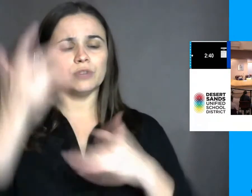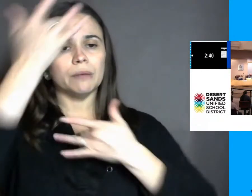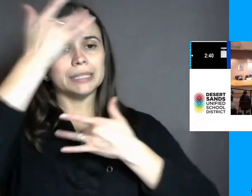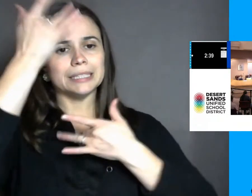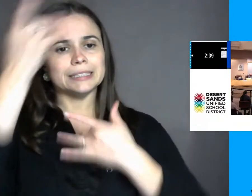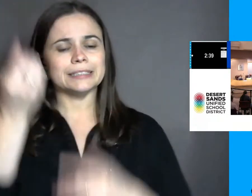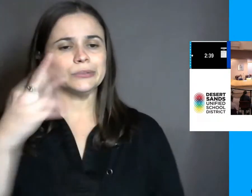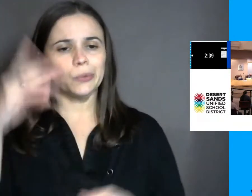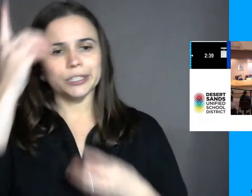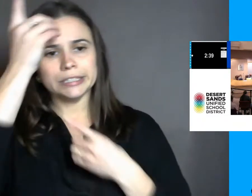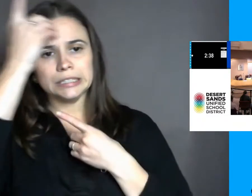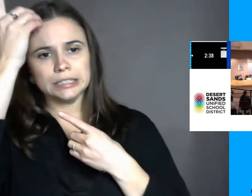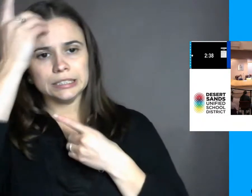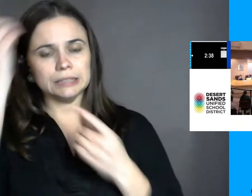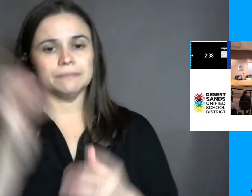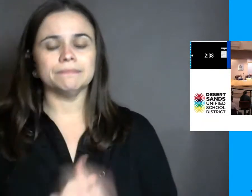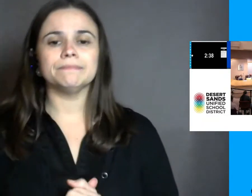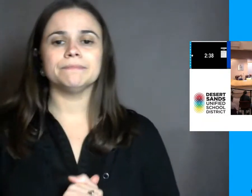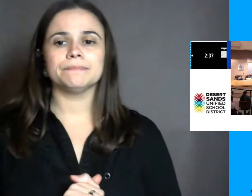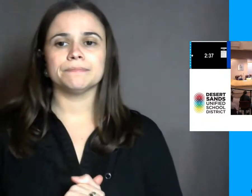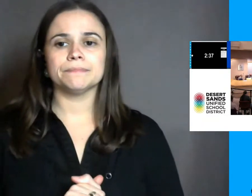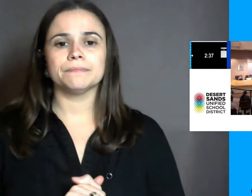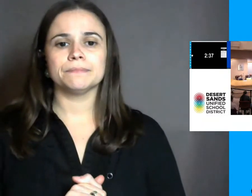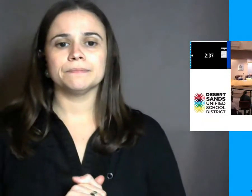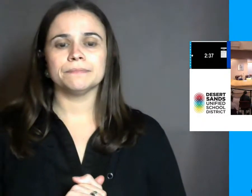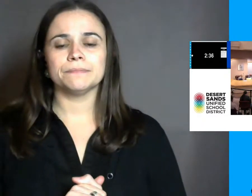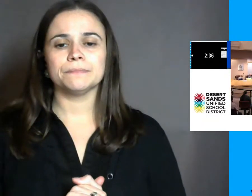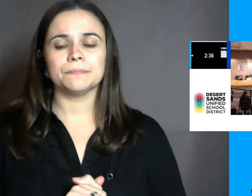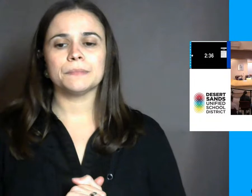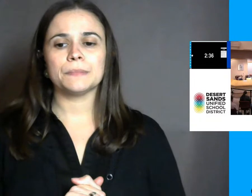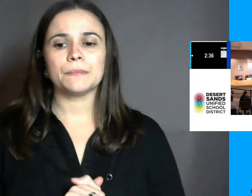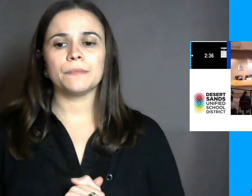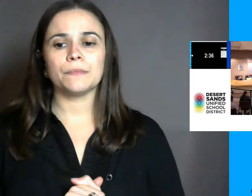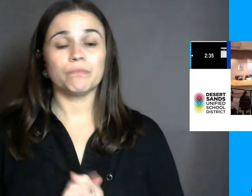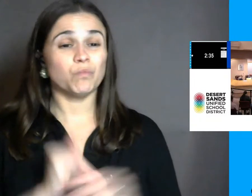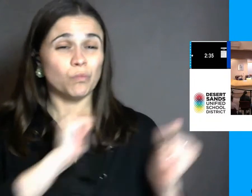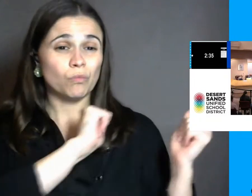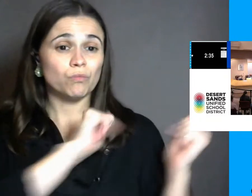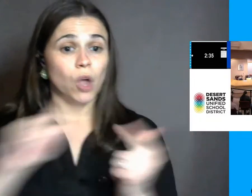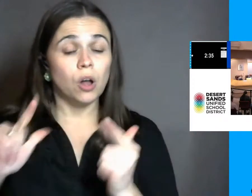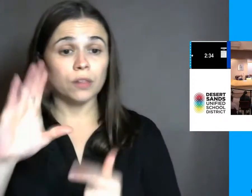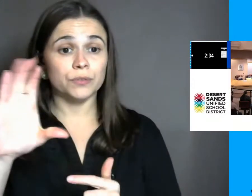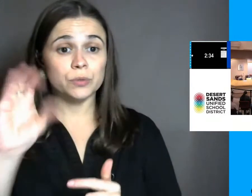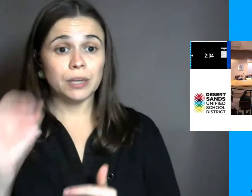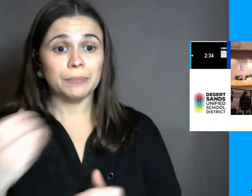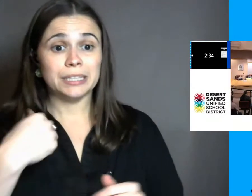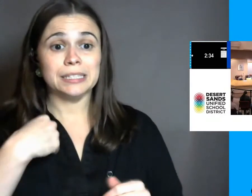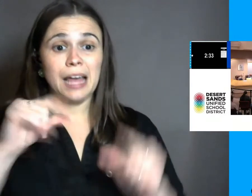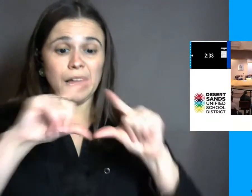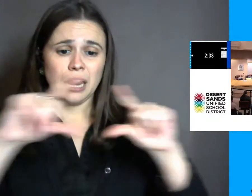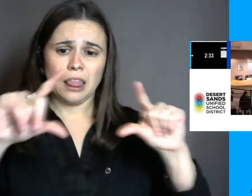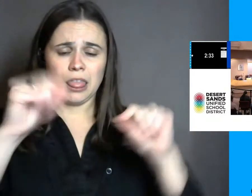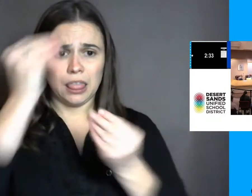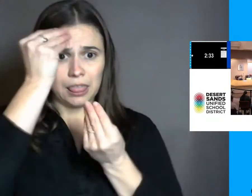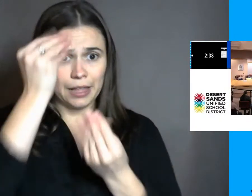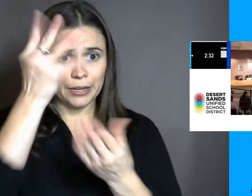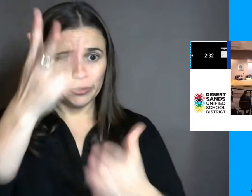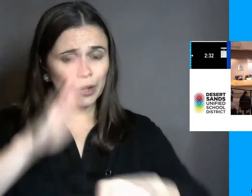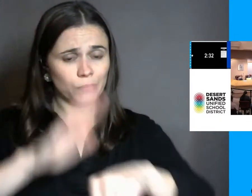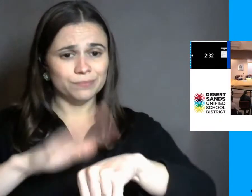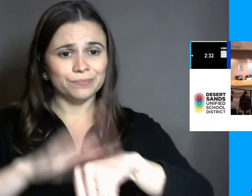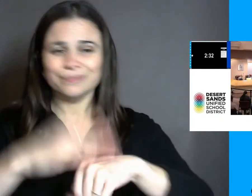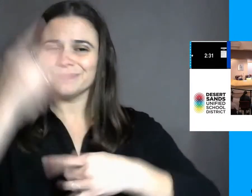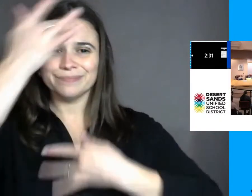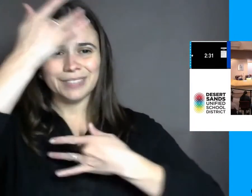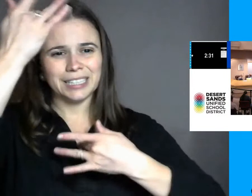disease. 8 of those companies had inserts contained in the packaging, stating that their masks will not stop